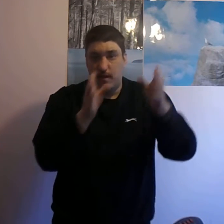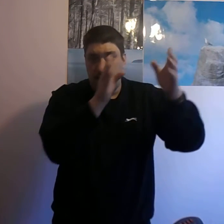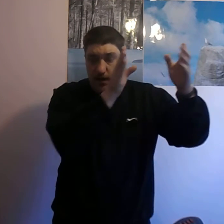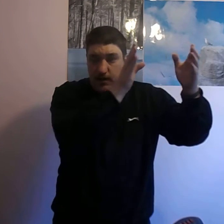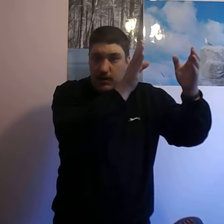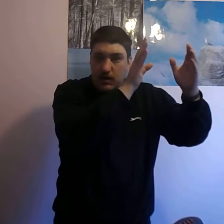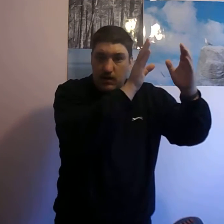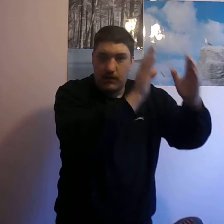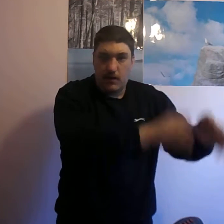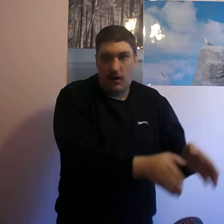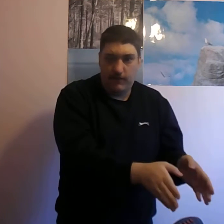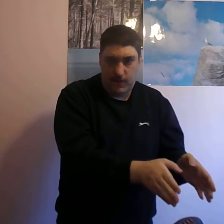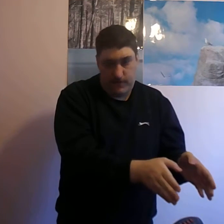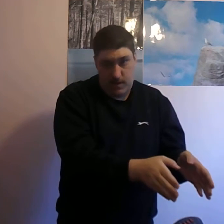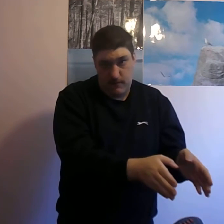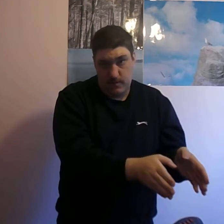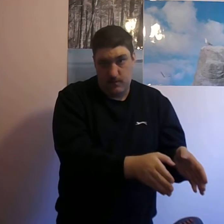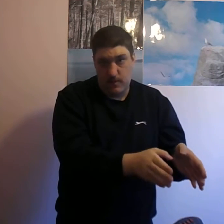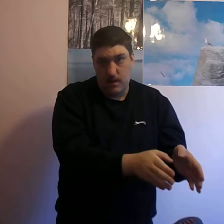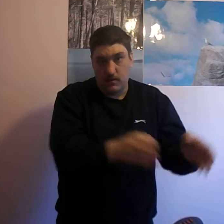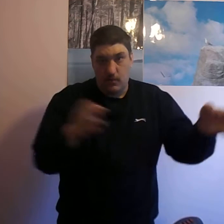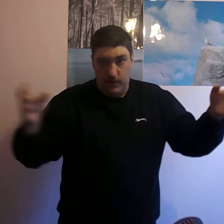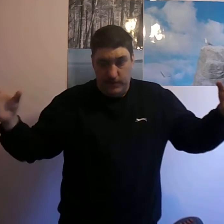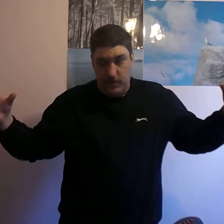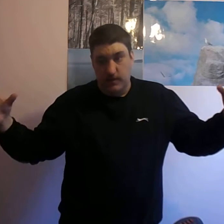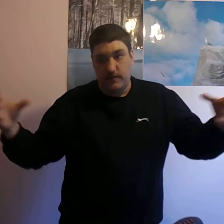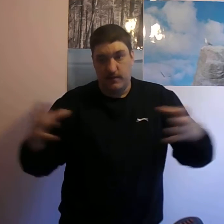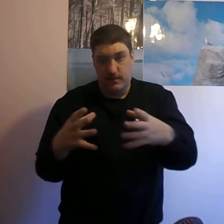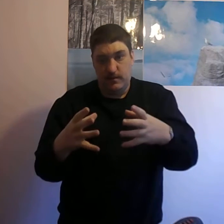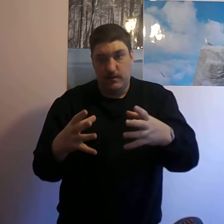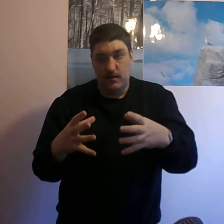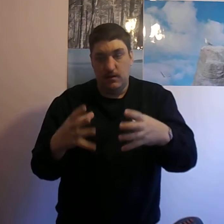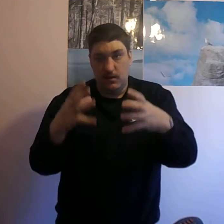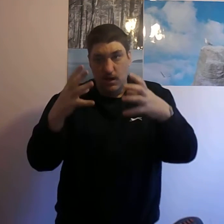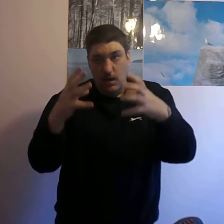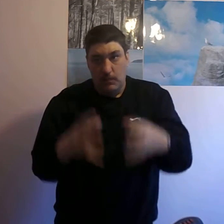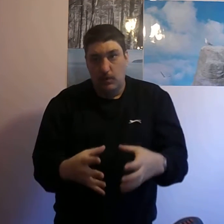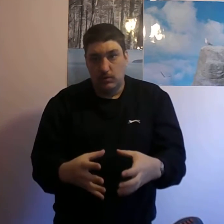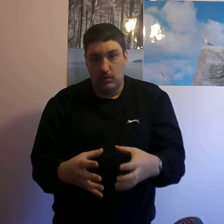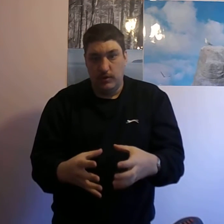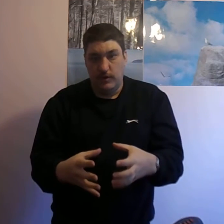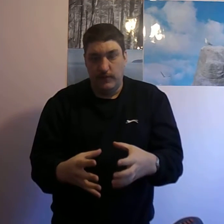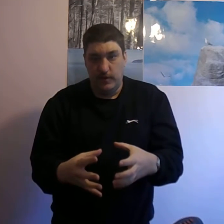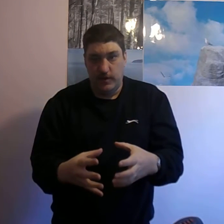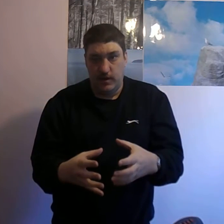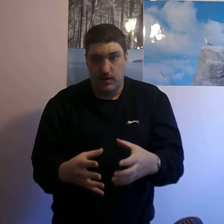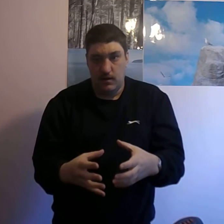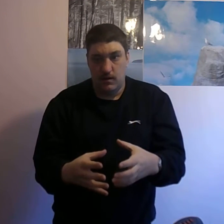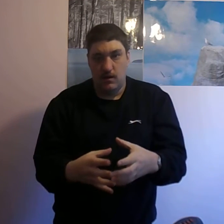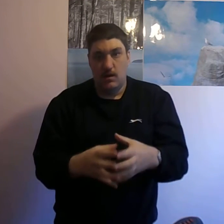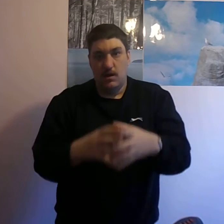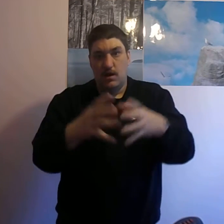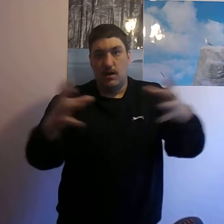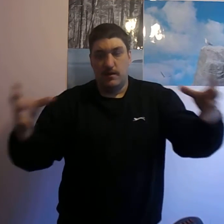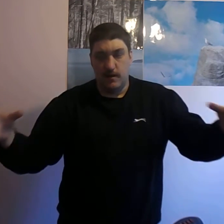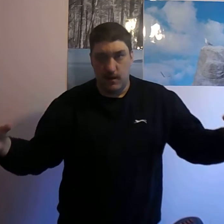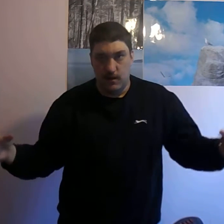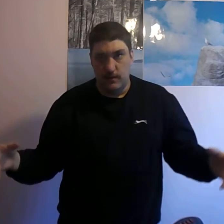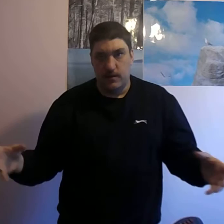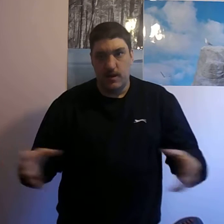made the Half-Life series as well, and what they've done is the Portal universe is